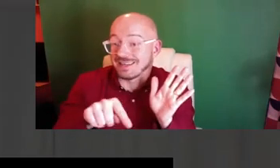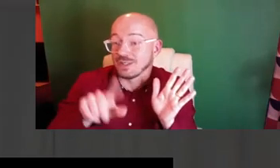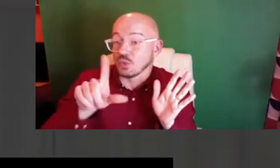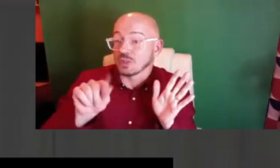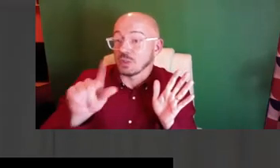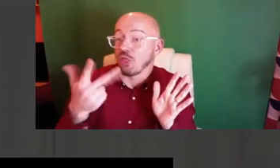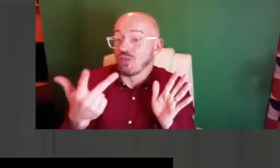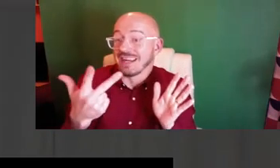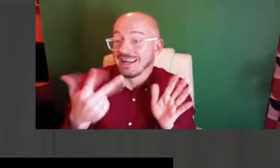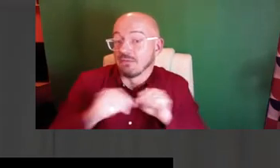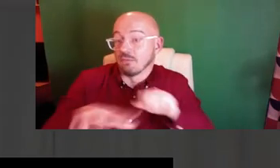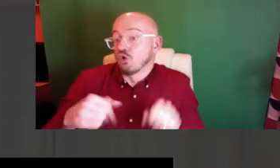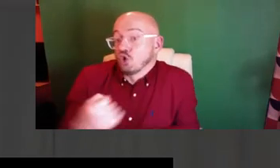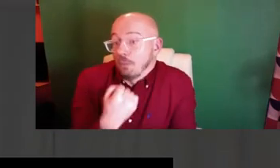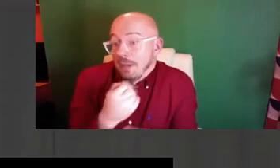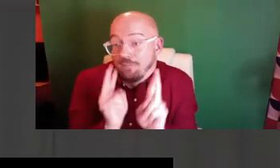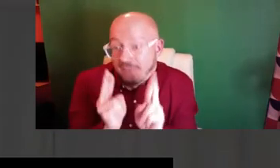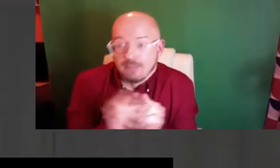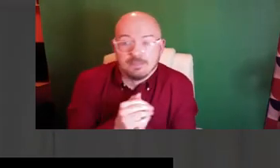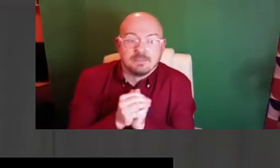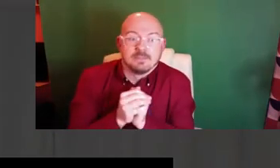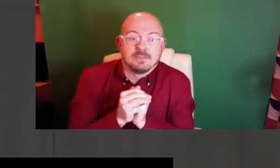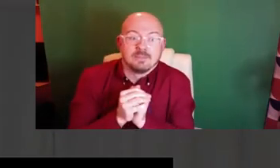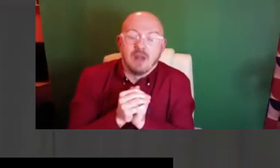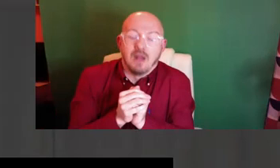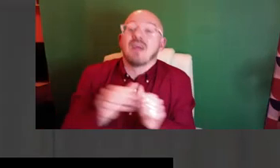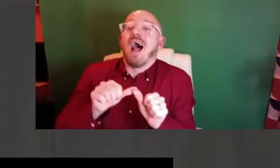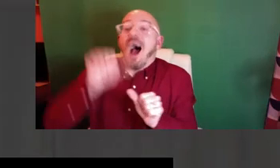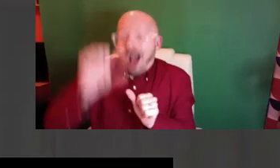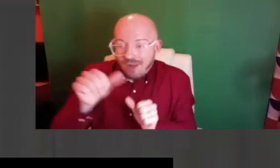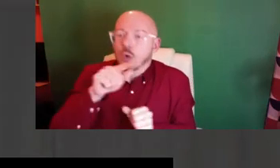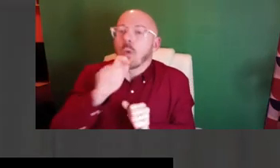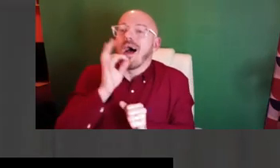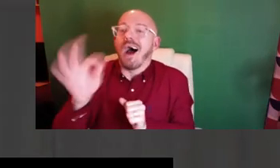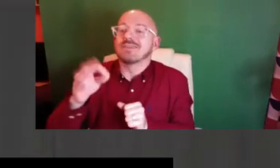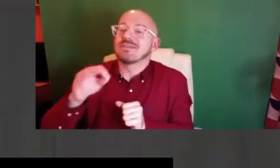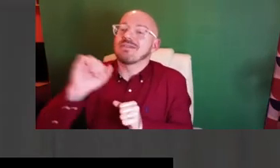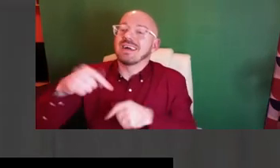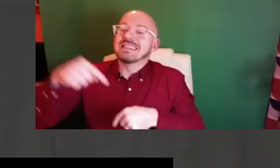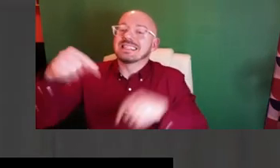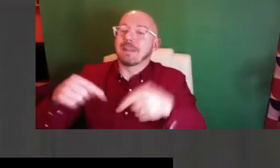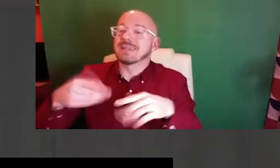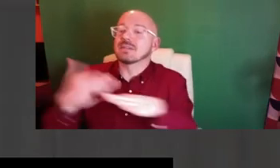And that should be published in January 2023, hopefully.